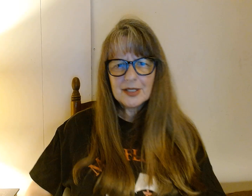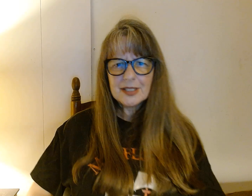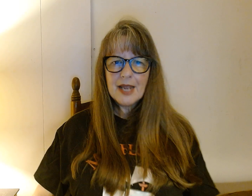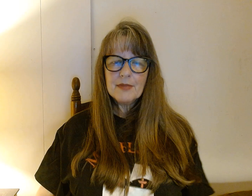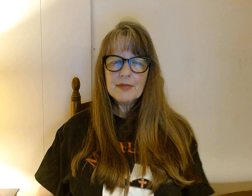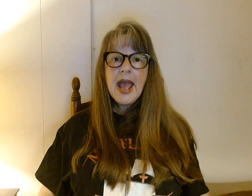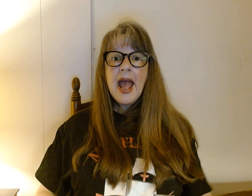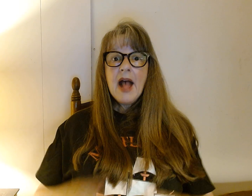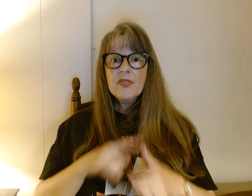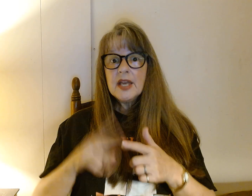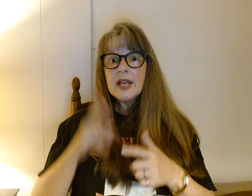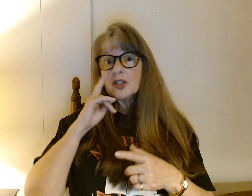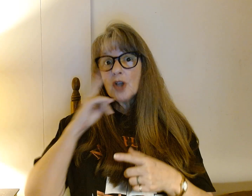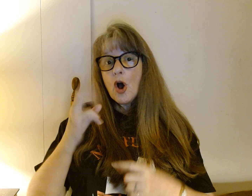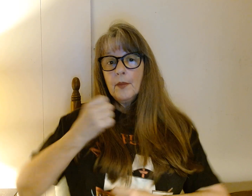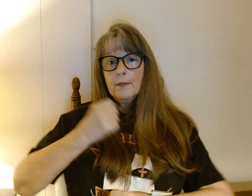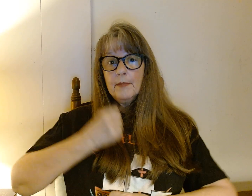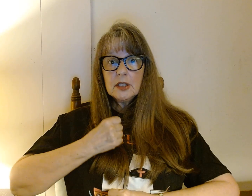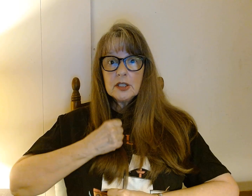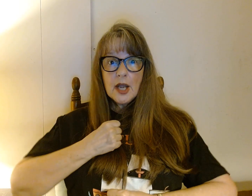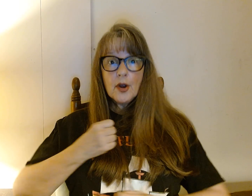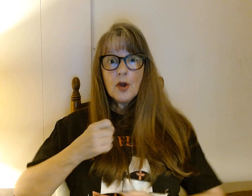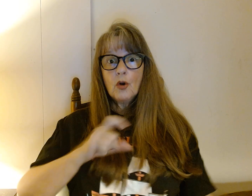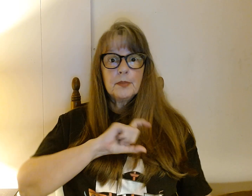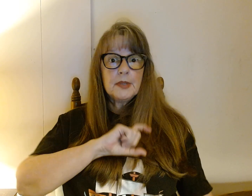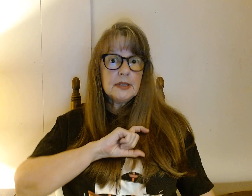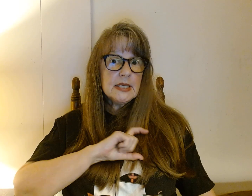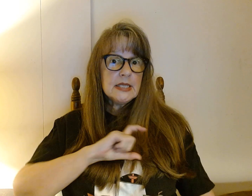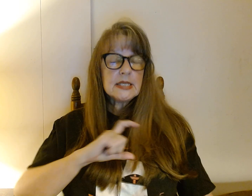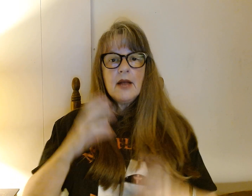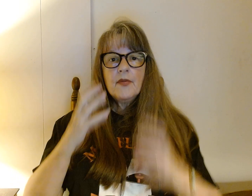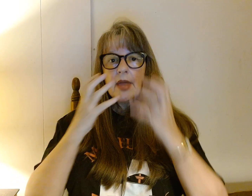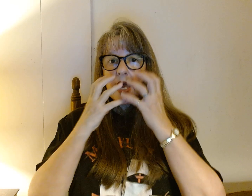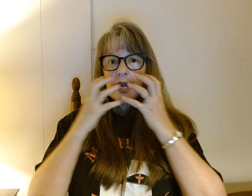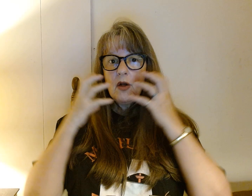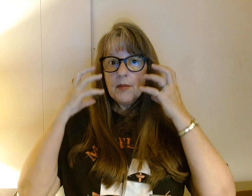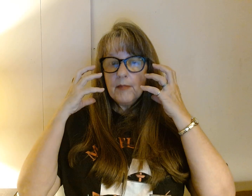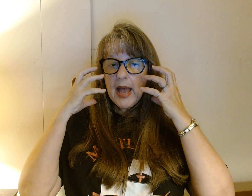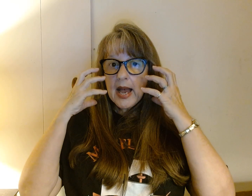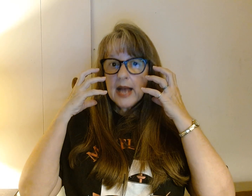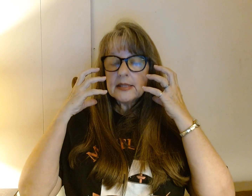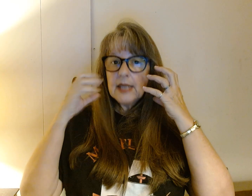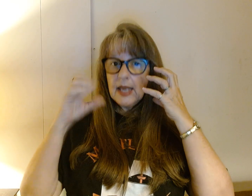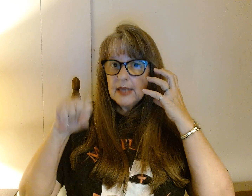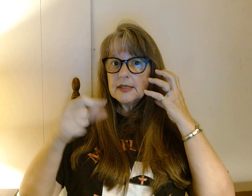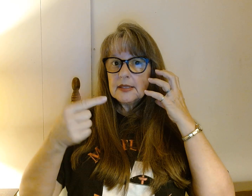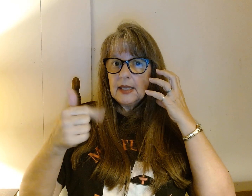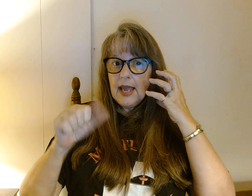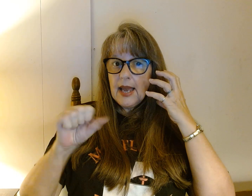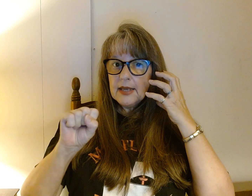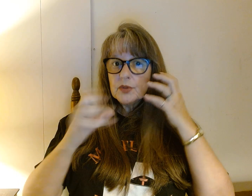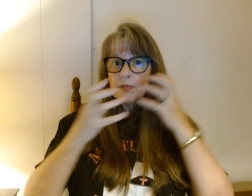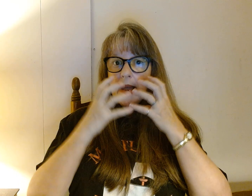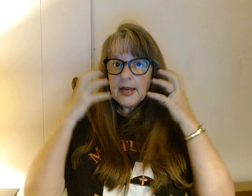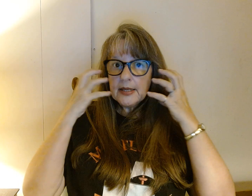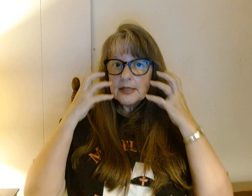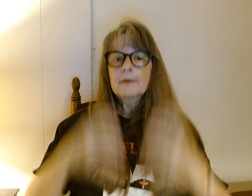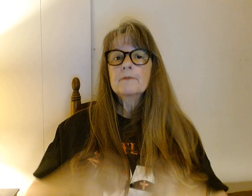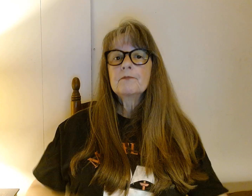same. And then I saw the military or the police. They had on the mask, the gas mask. So